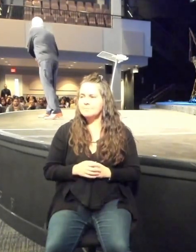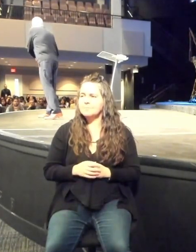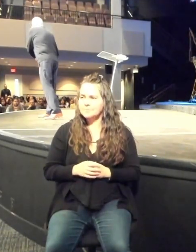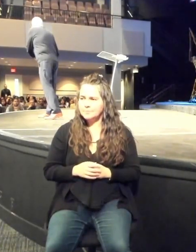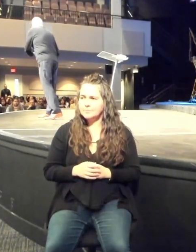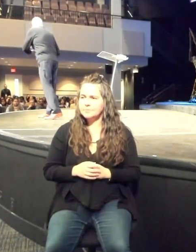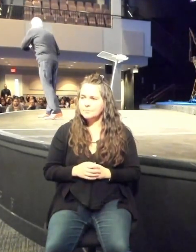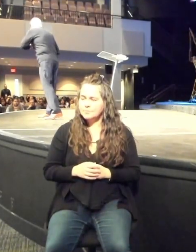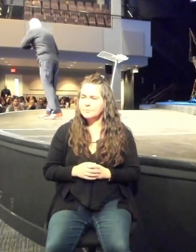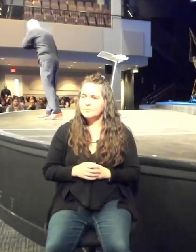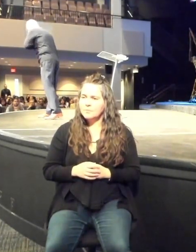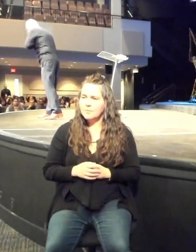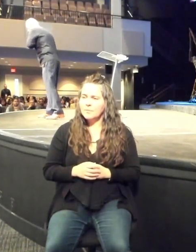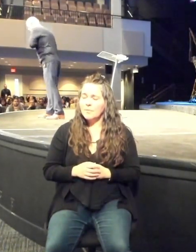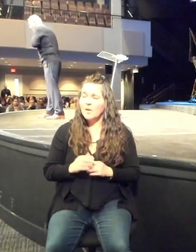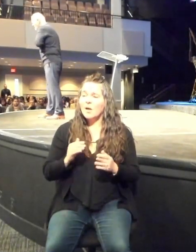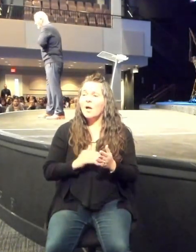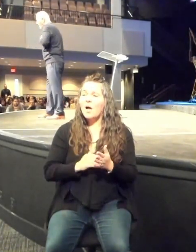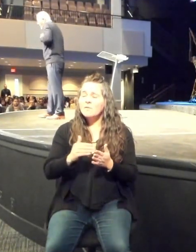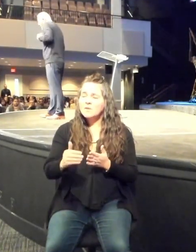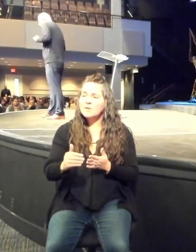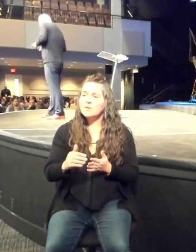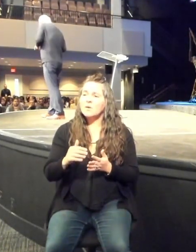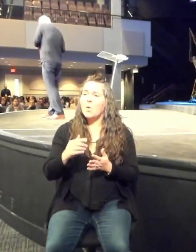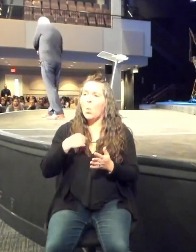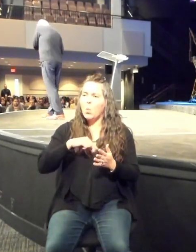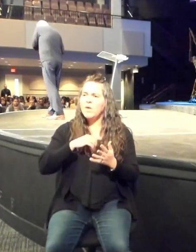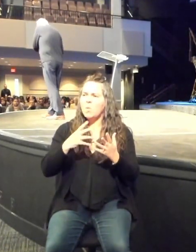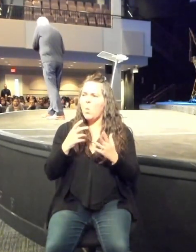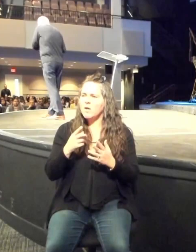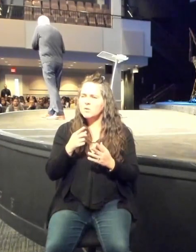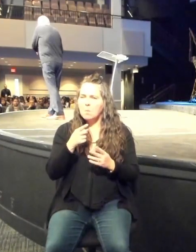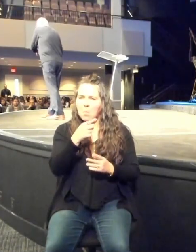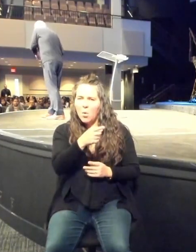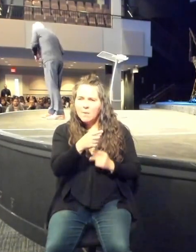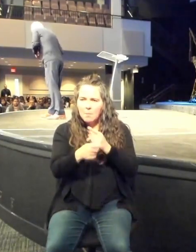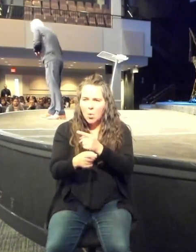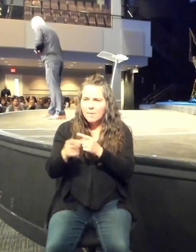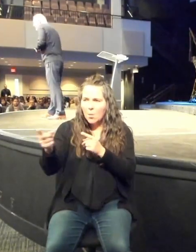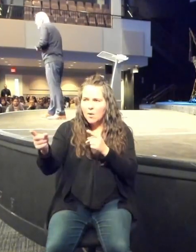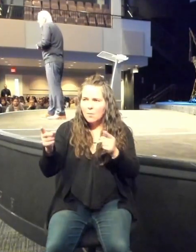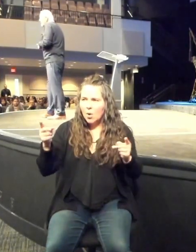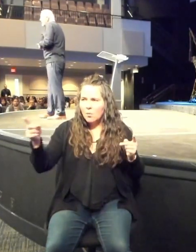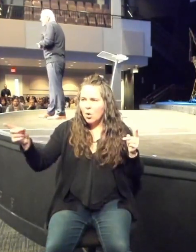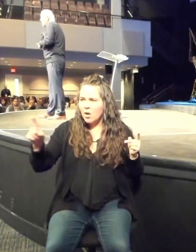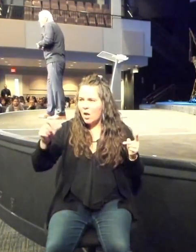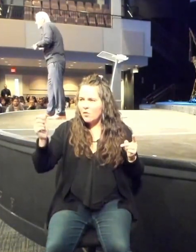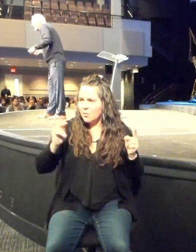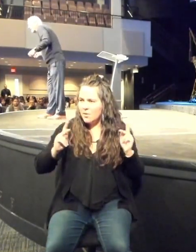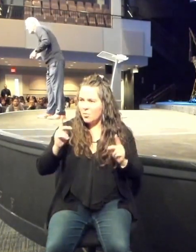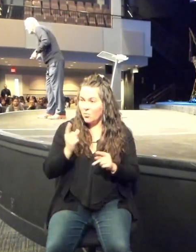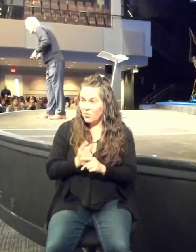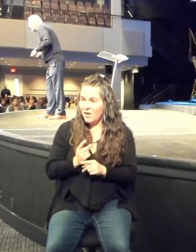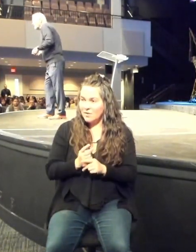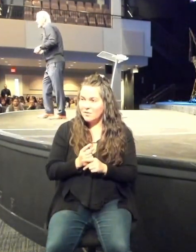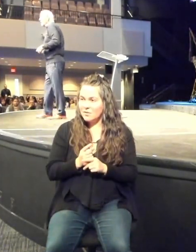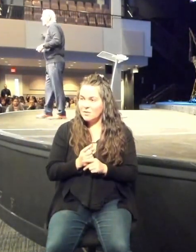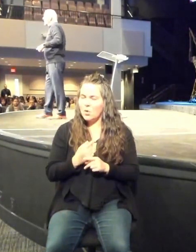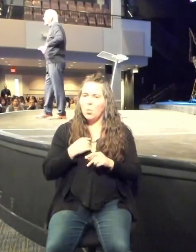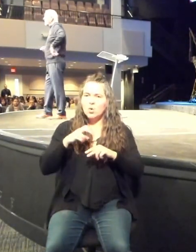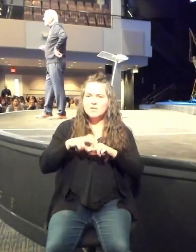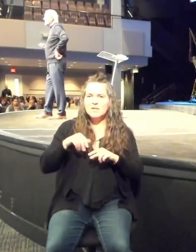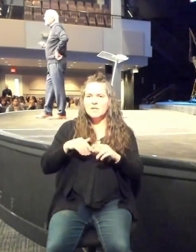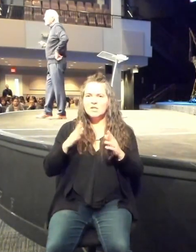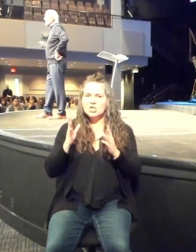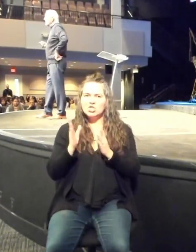true in our lives that so often we want to point our fingers at somebody else. We're sitting in the service thinking, "Boy,